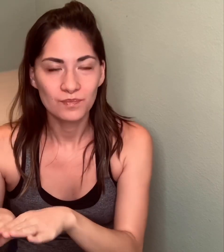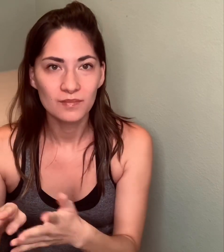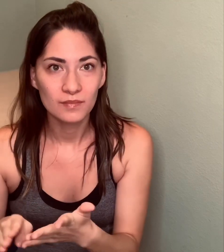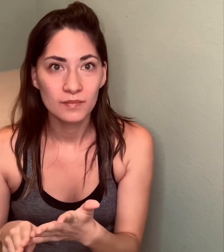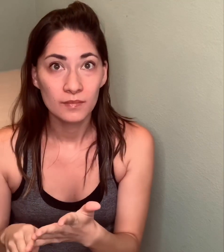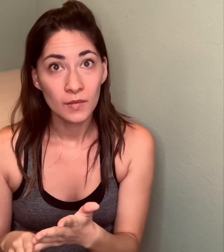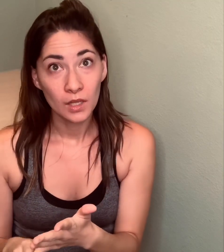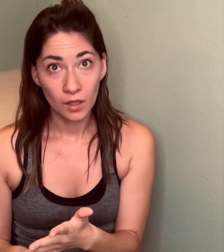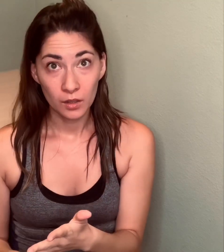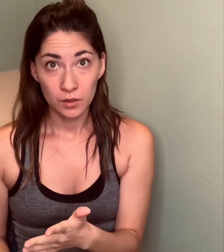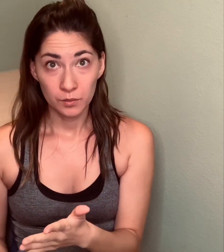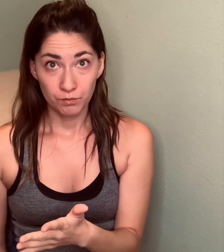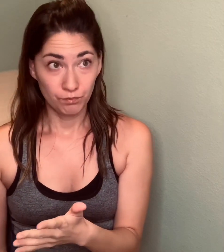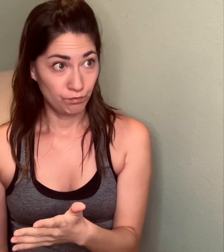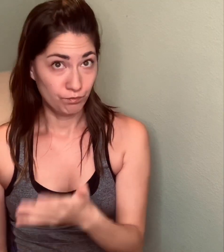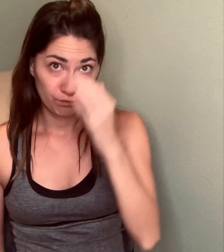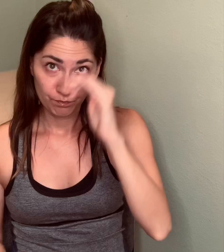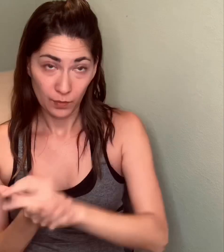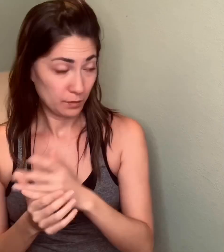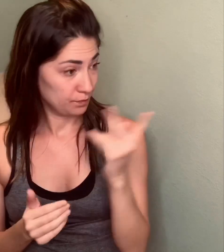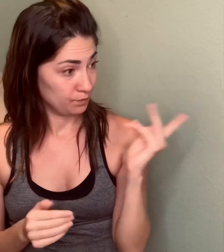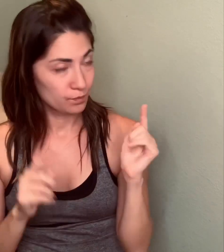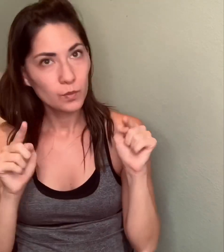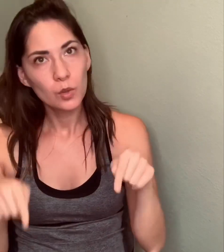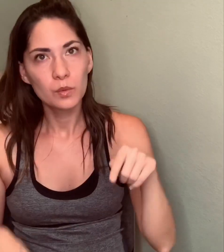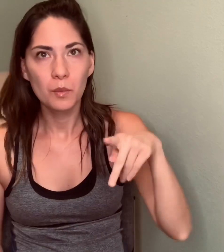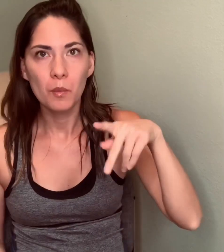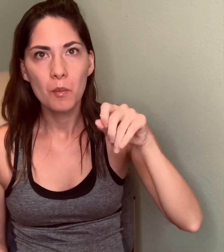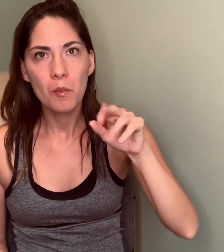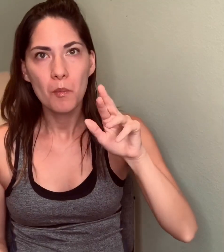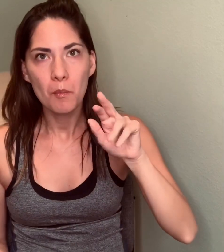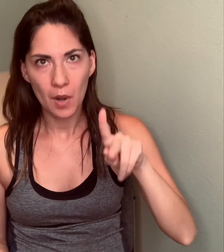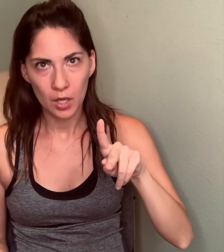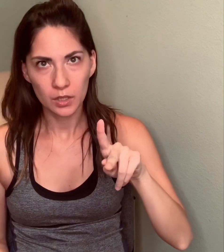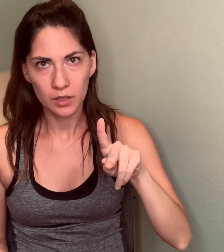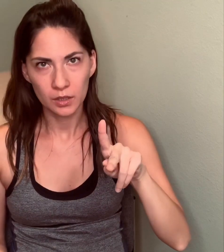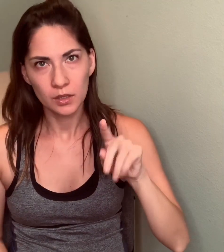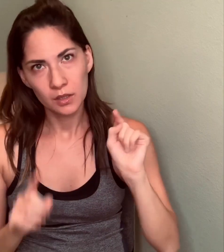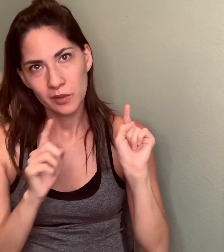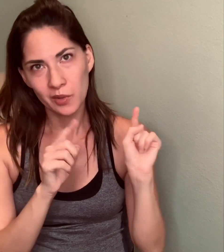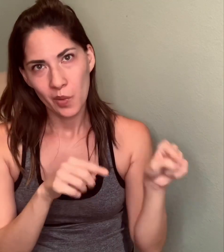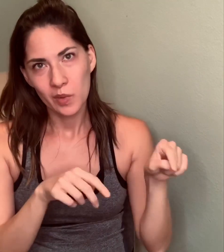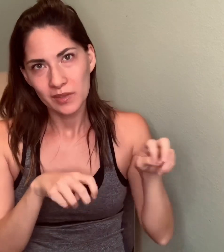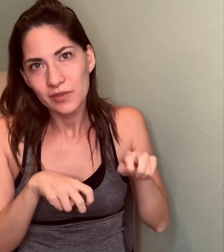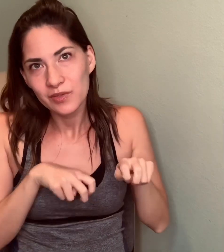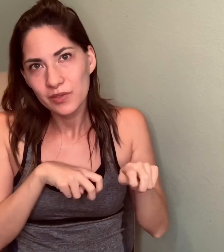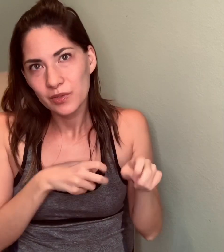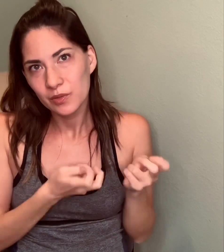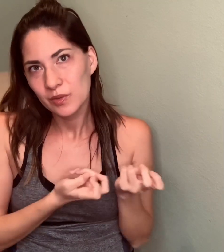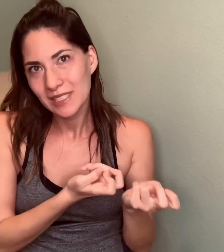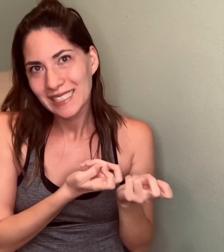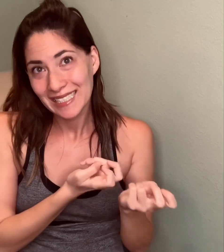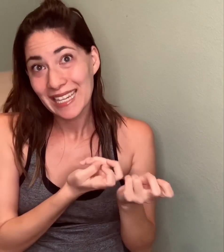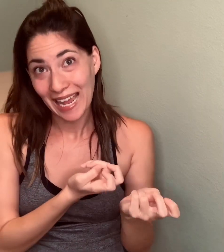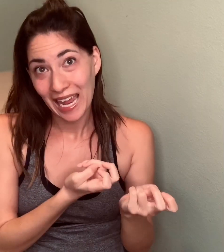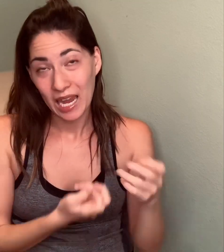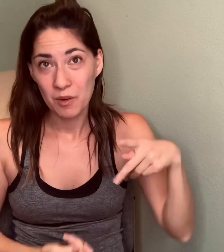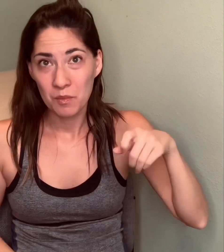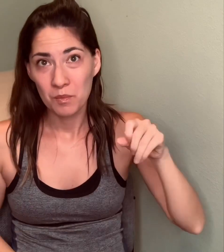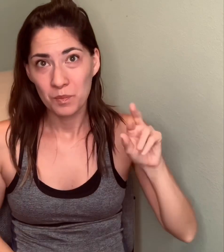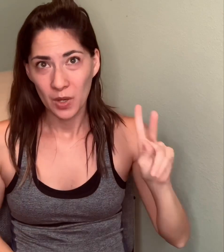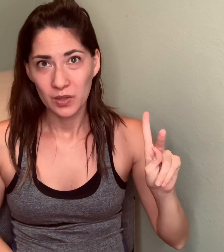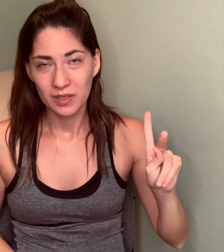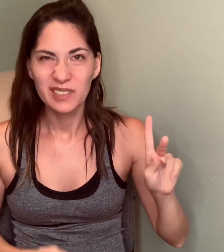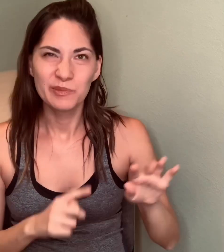been going to the park and we've been taking our son to the skate park, so he's been loving that. The issue right now is that the skate park is